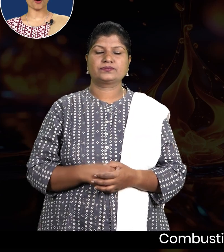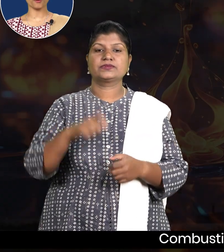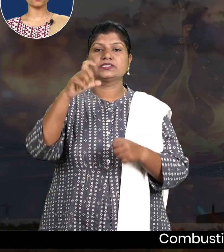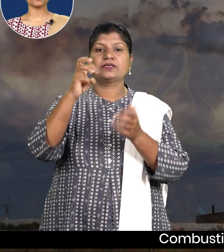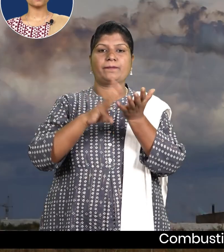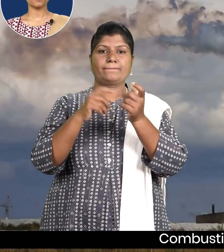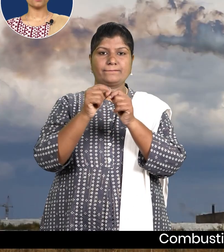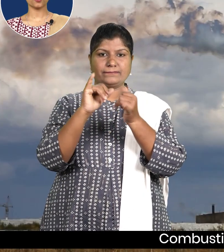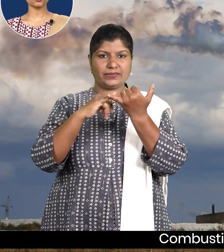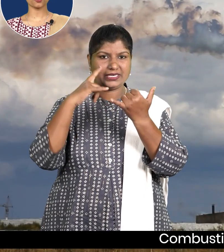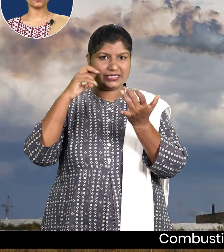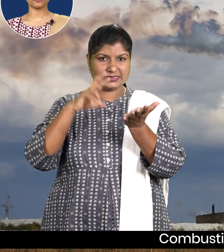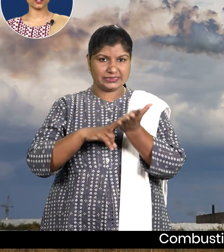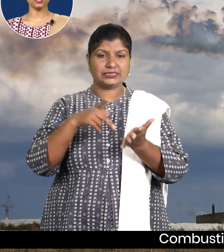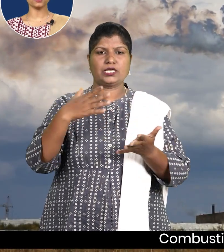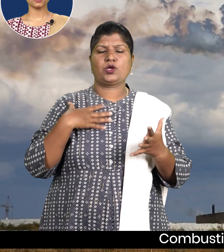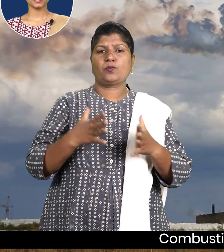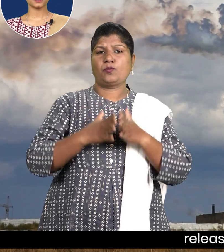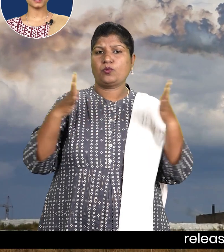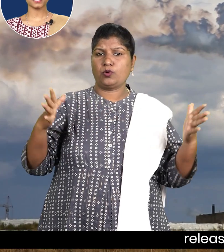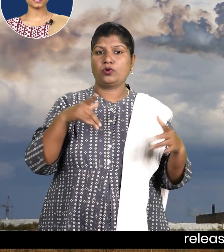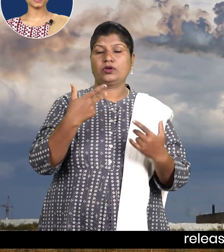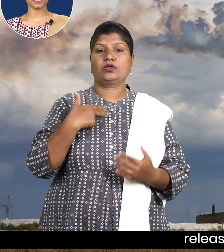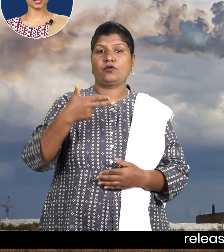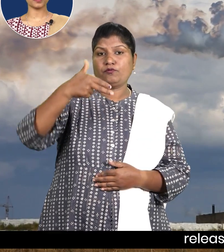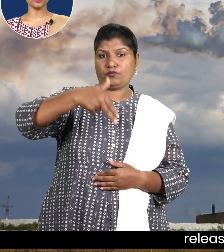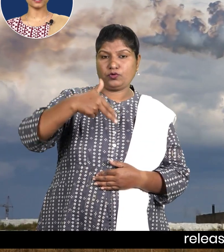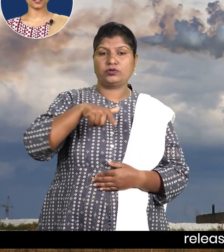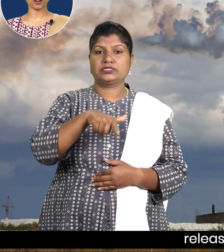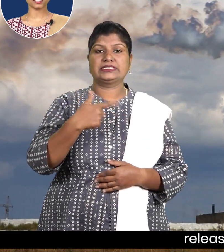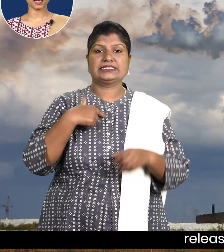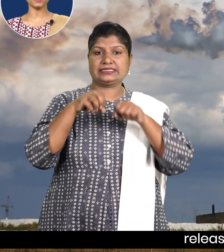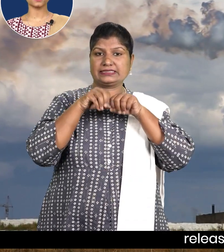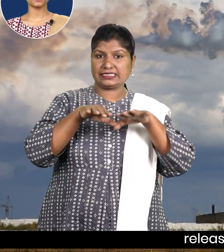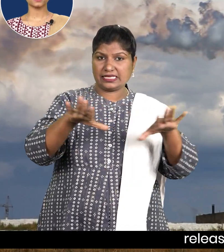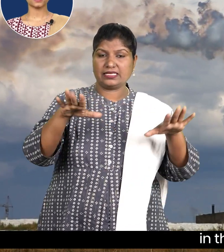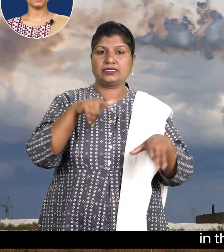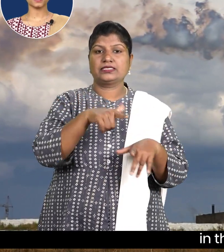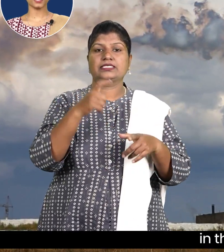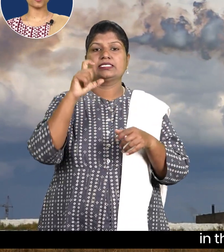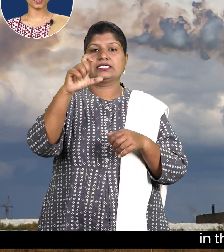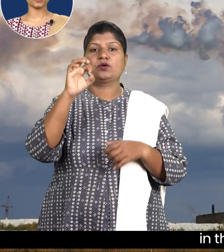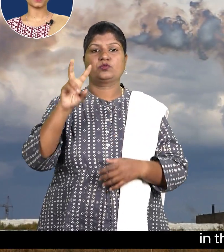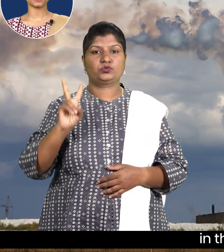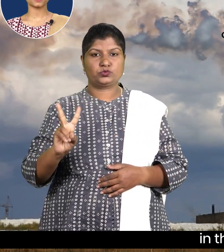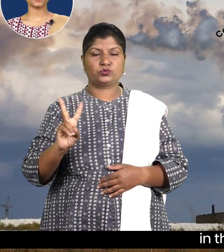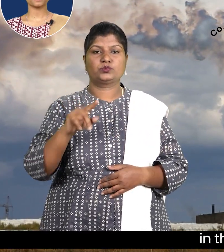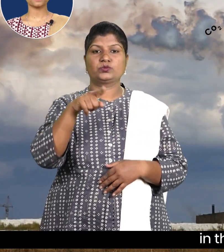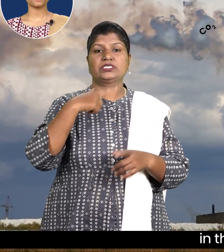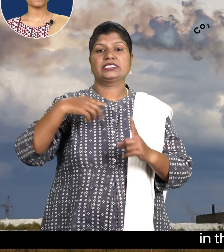Combustion of most of the fuel releases carbon dioxide in the